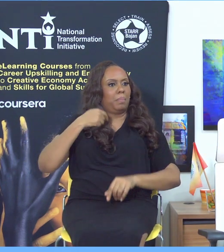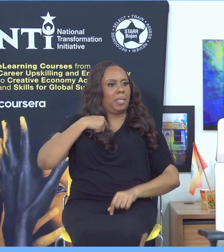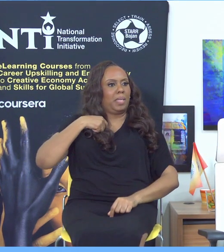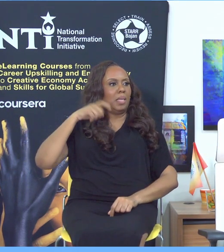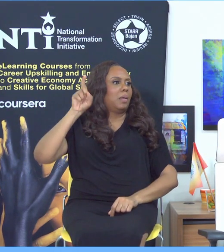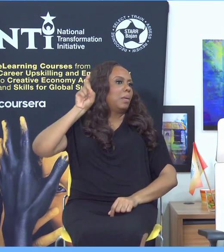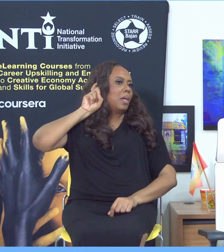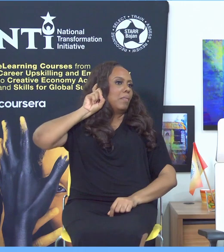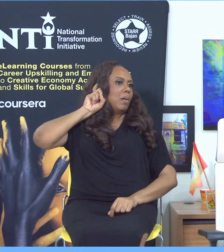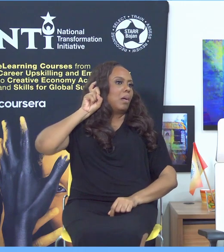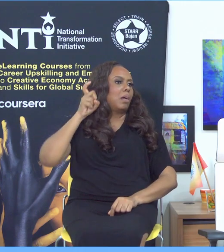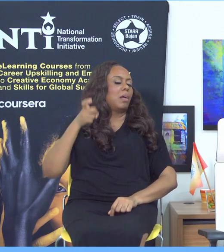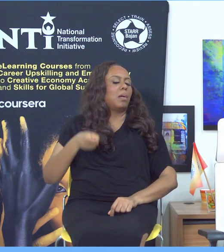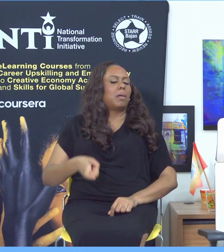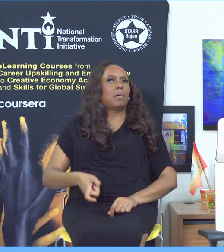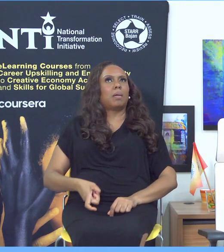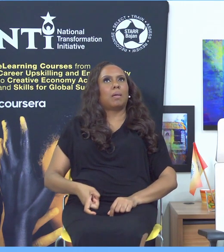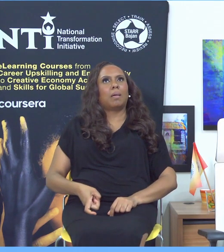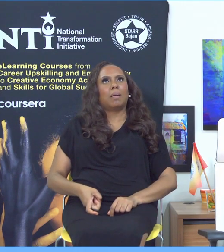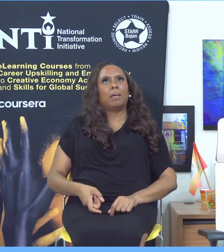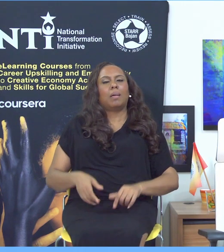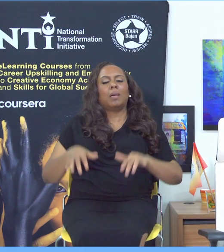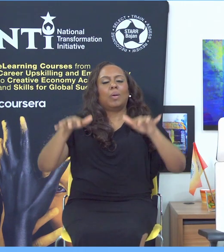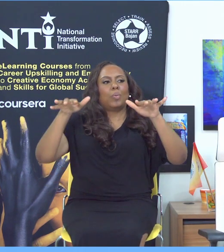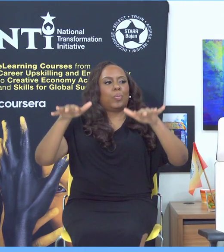in a headphone.